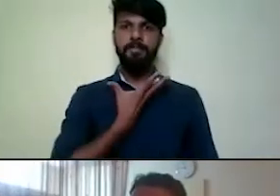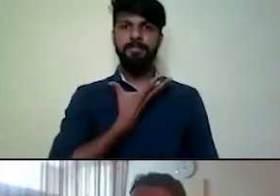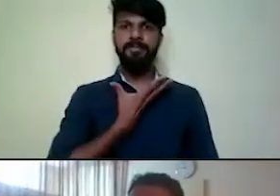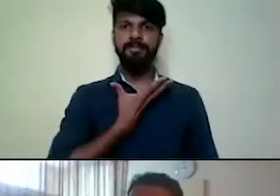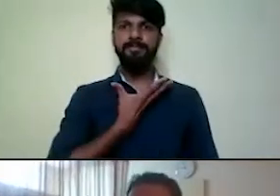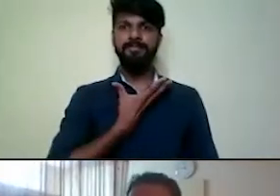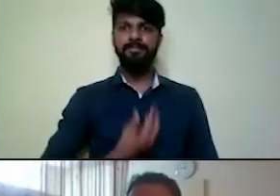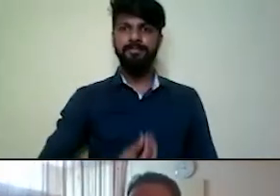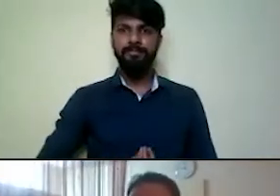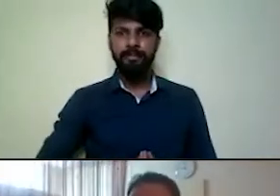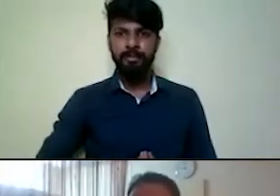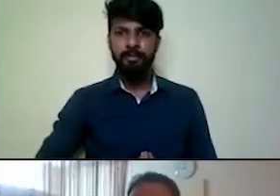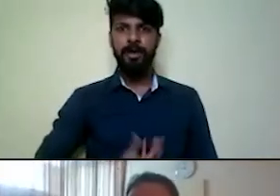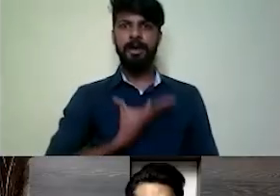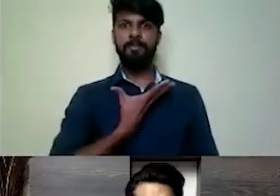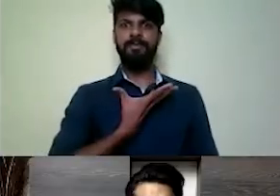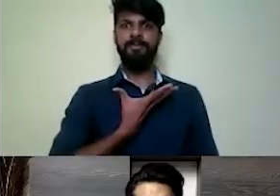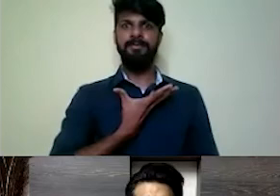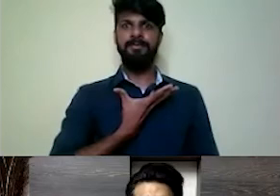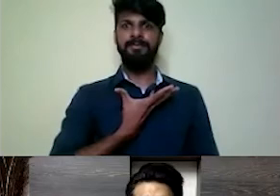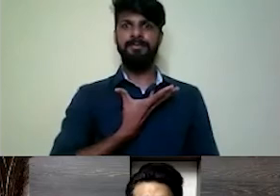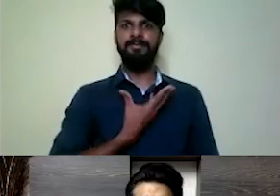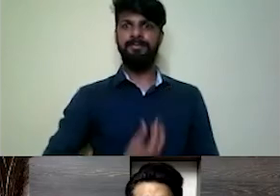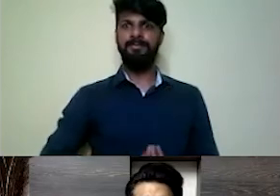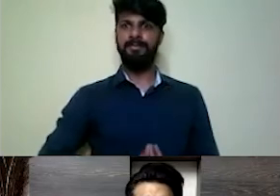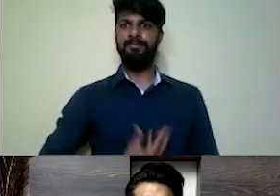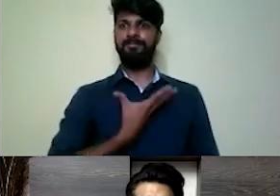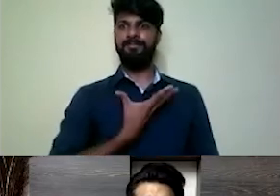Okay, happy, happy,